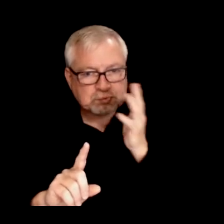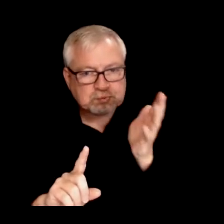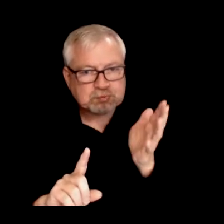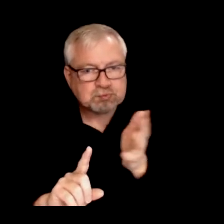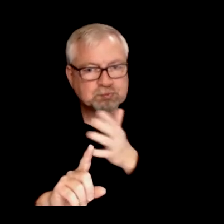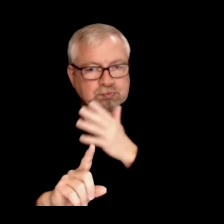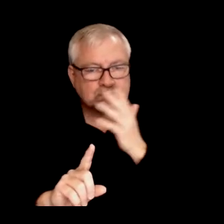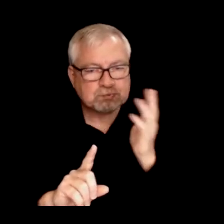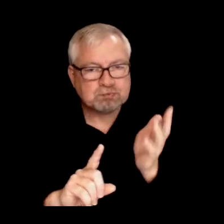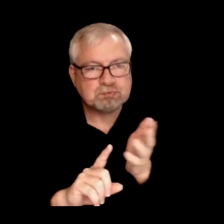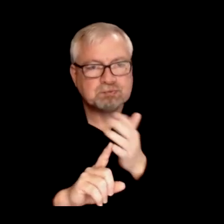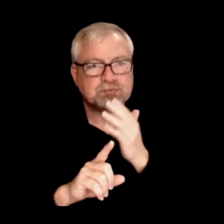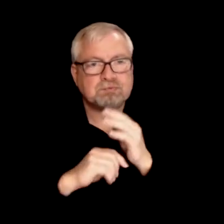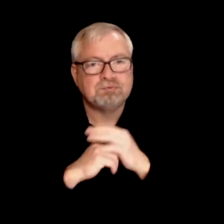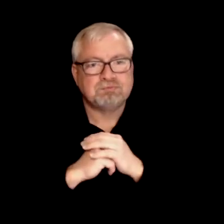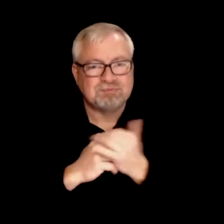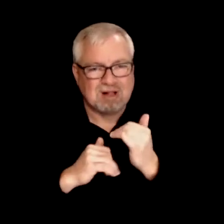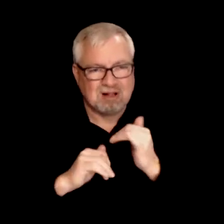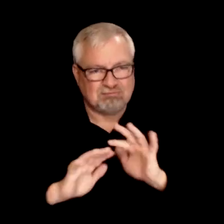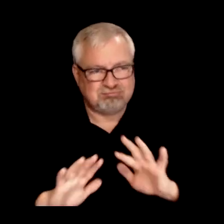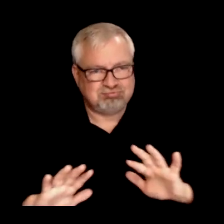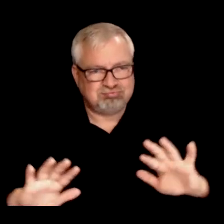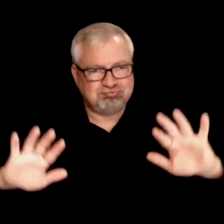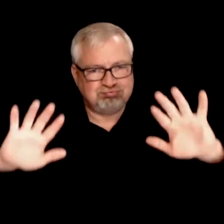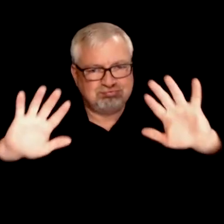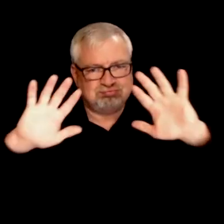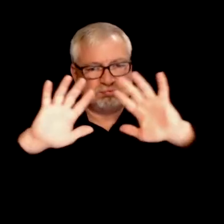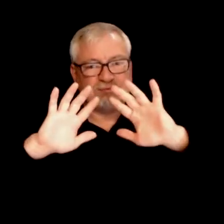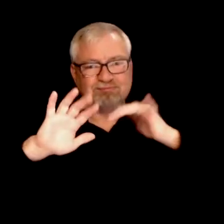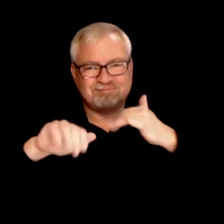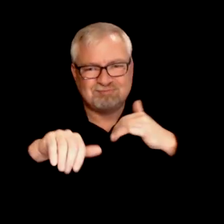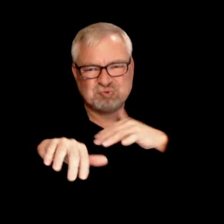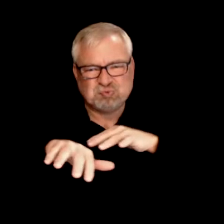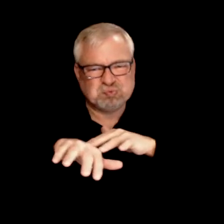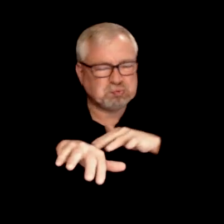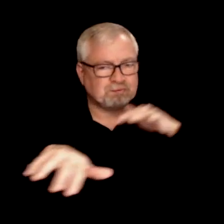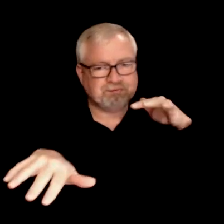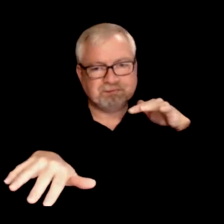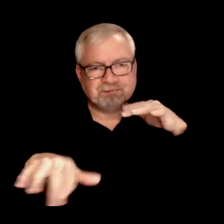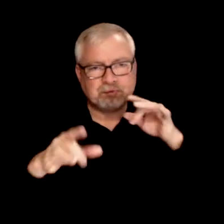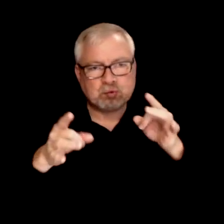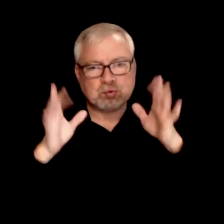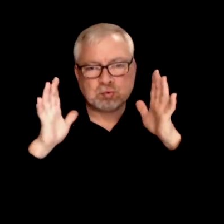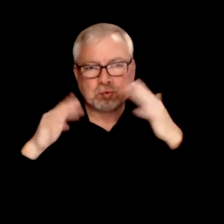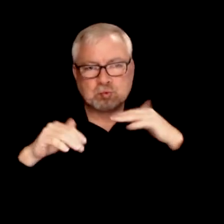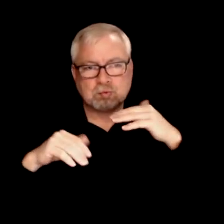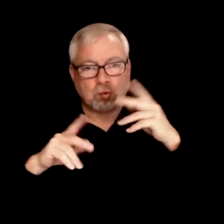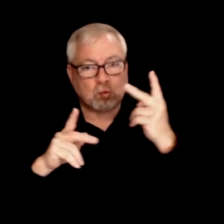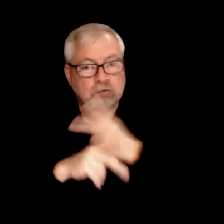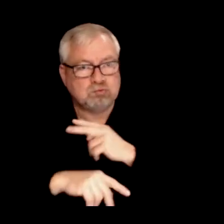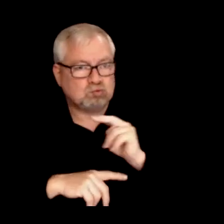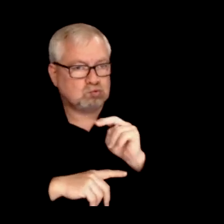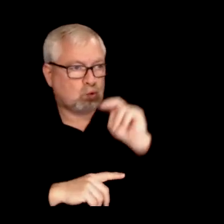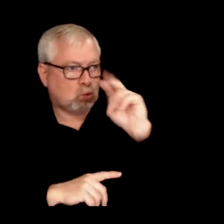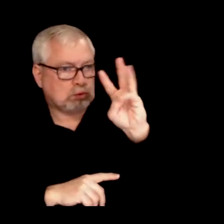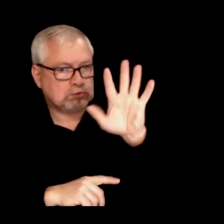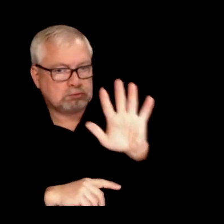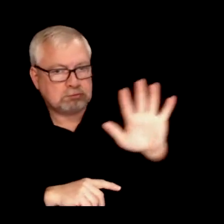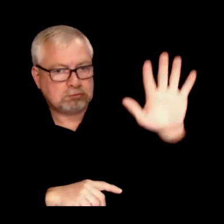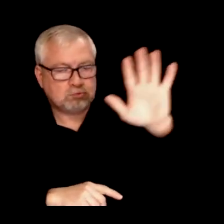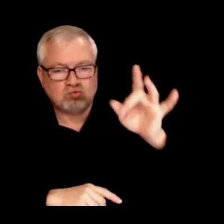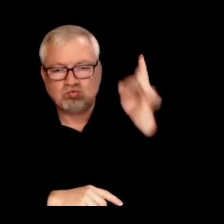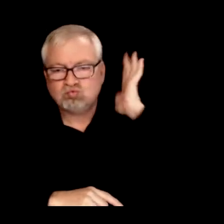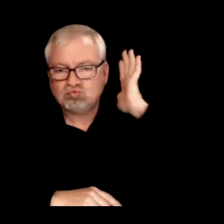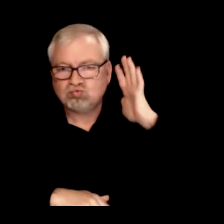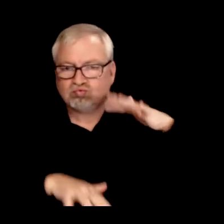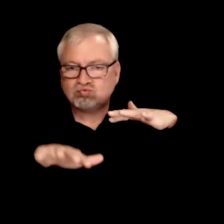state shows you that right now, some of the worst travel conditions are just northwest of the immediate metro core, and that includes this